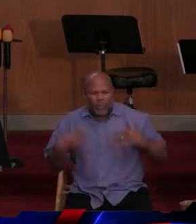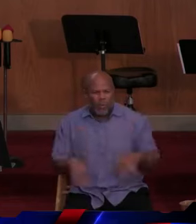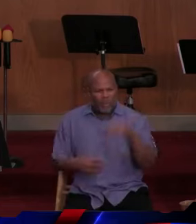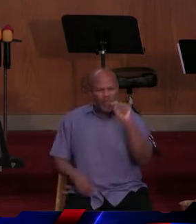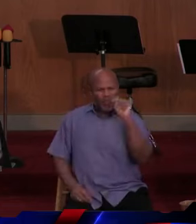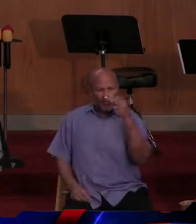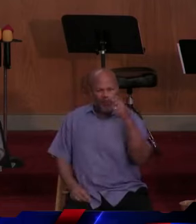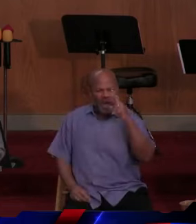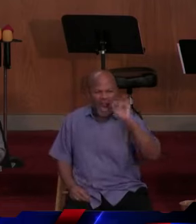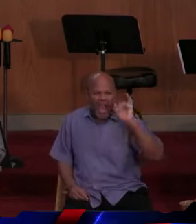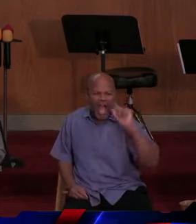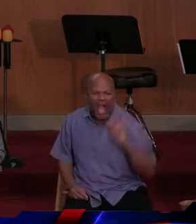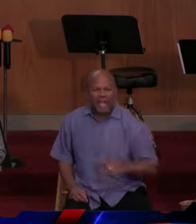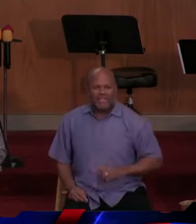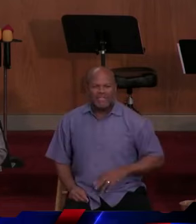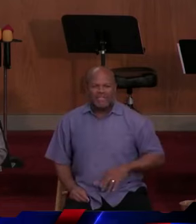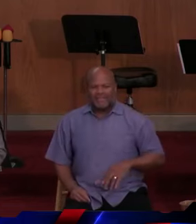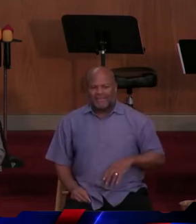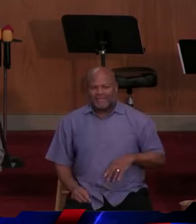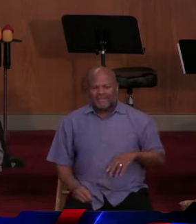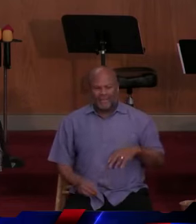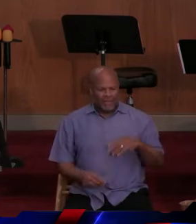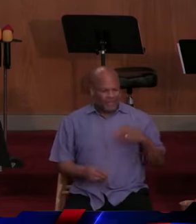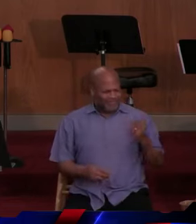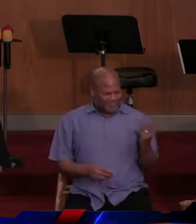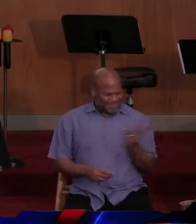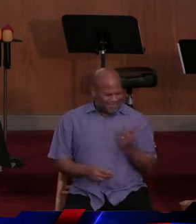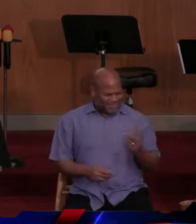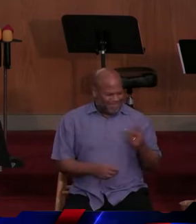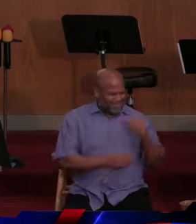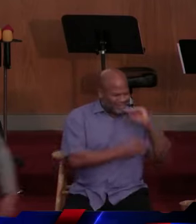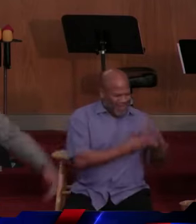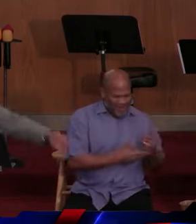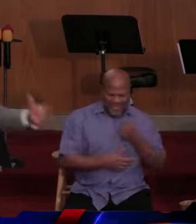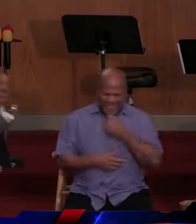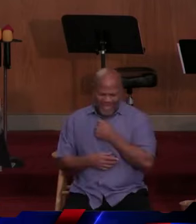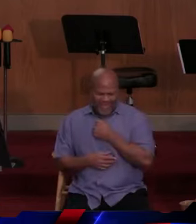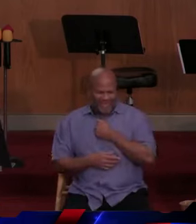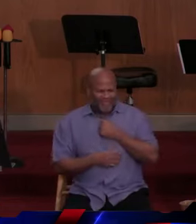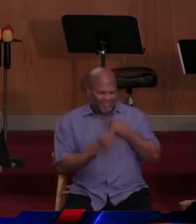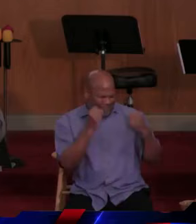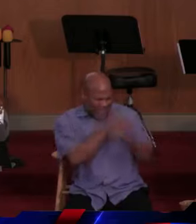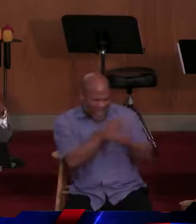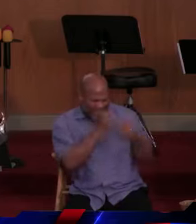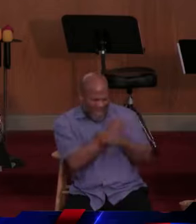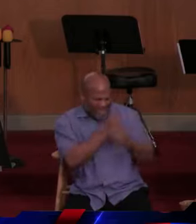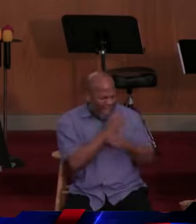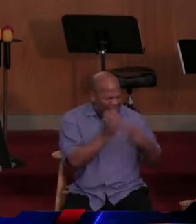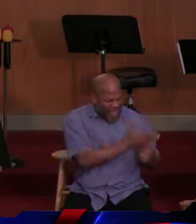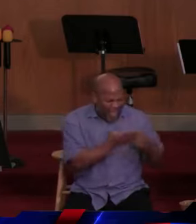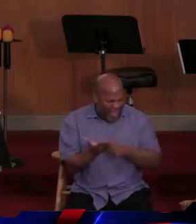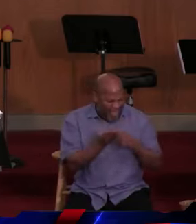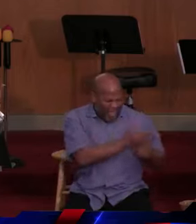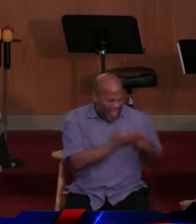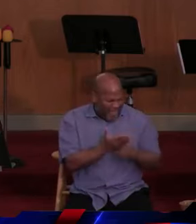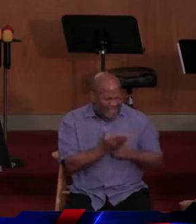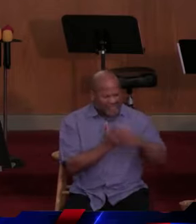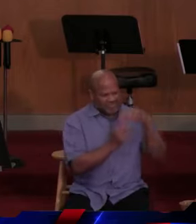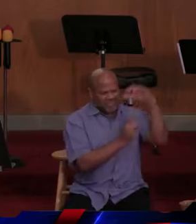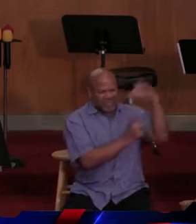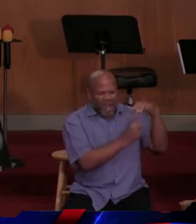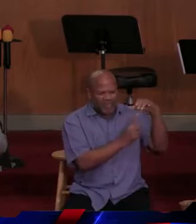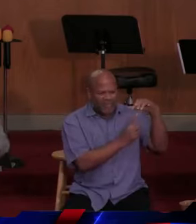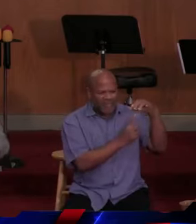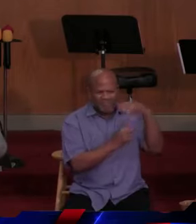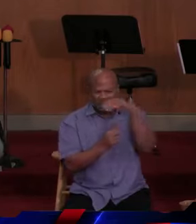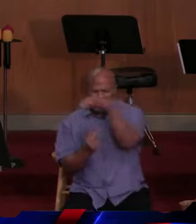And we fight and argue over who's the top dog. I am a Michael Jackson enthusiast, and one of the things that